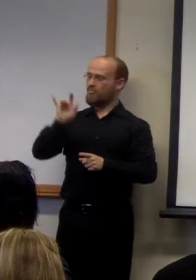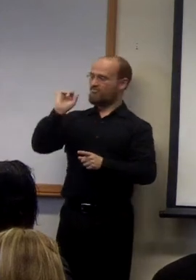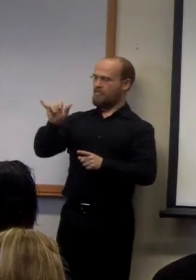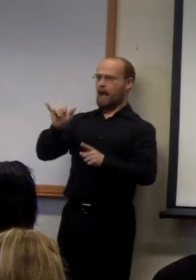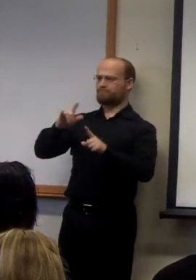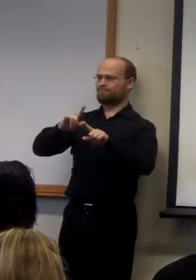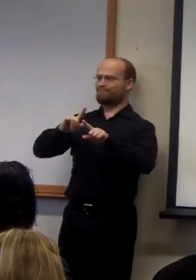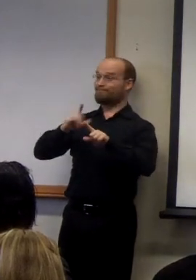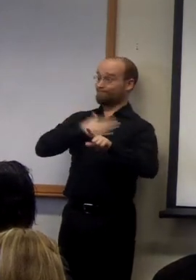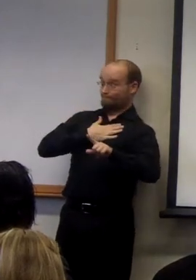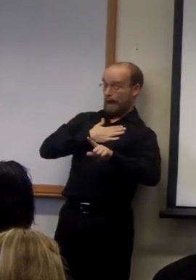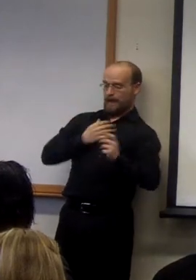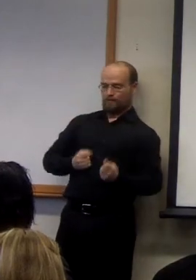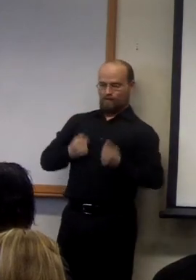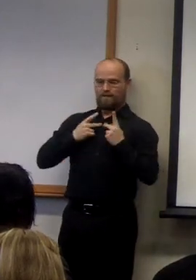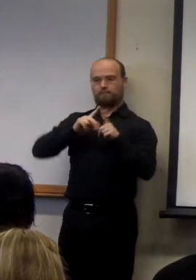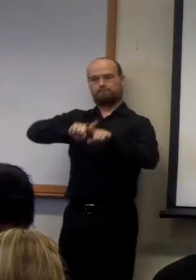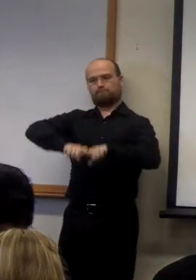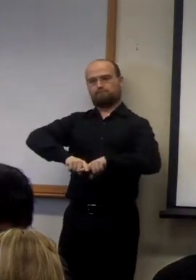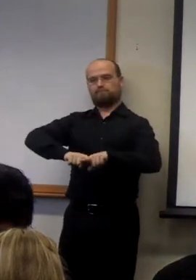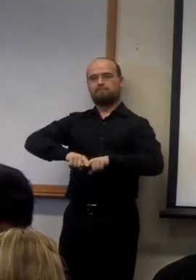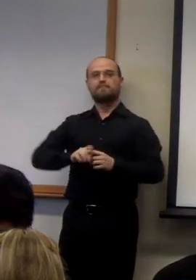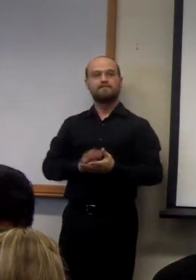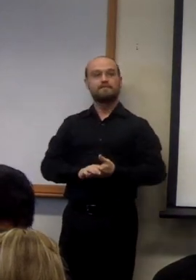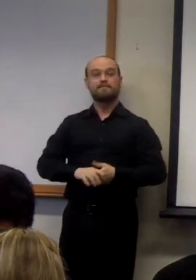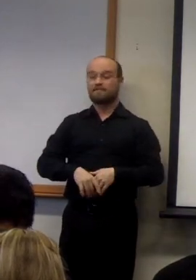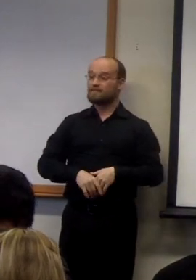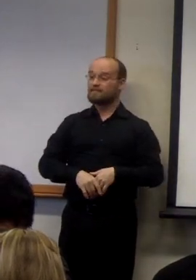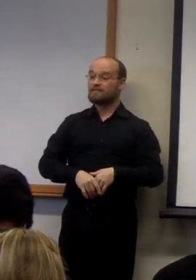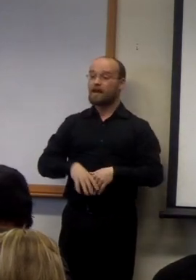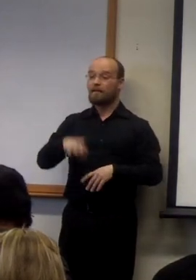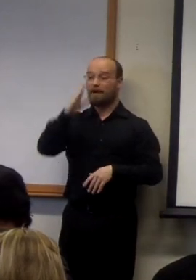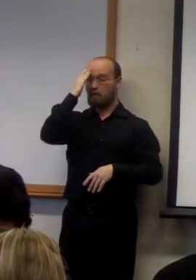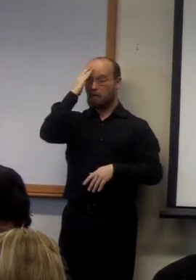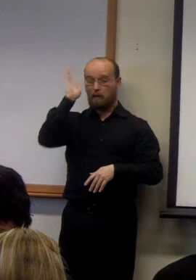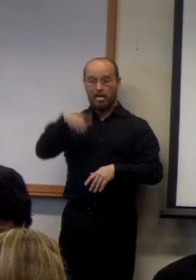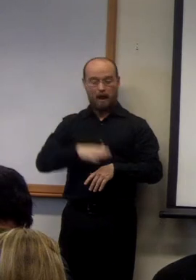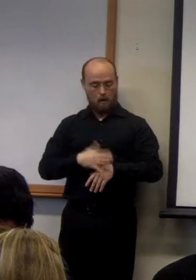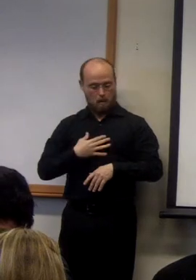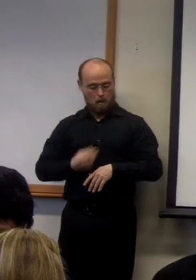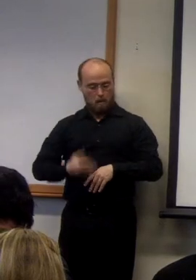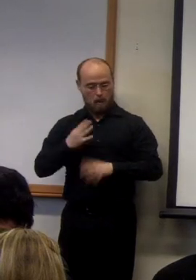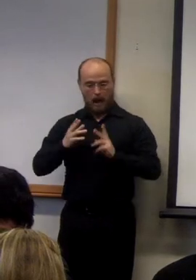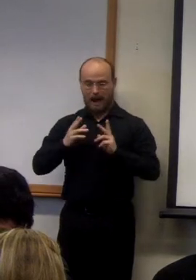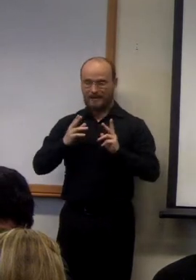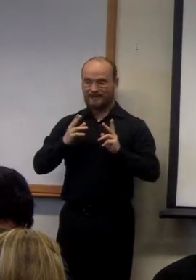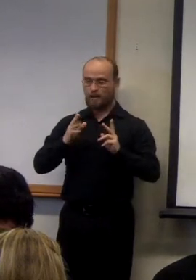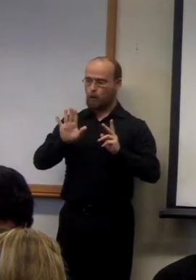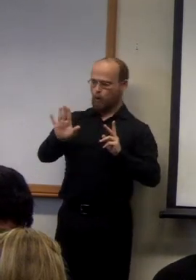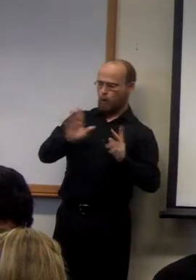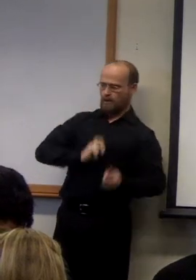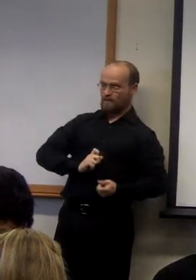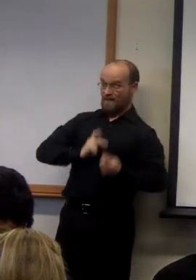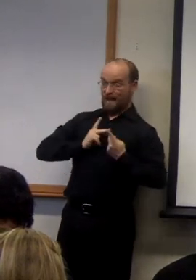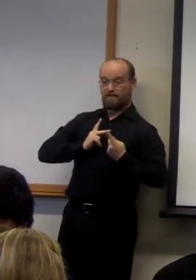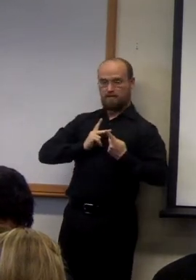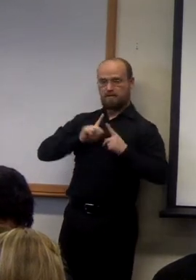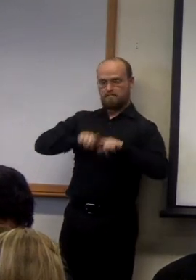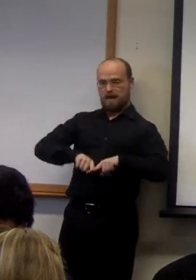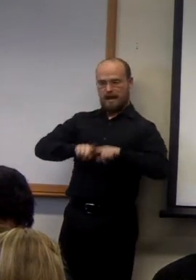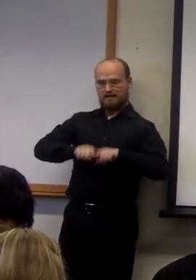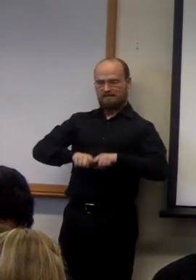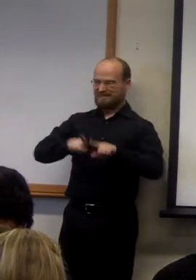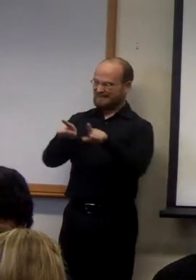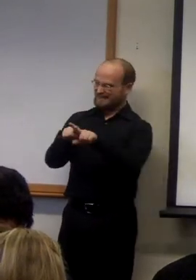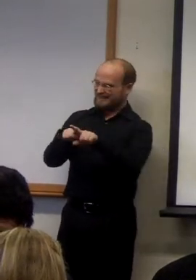right? But I am certain that white people's survival does not depend on similar dynamics.